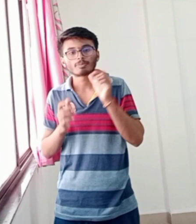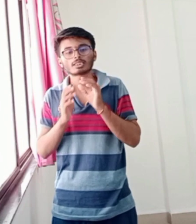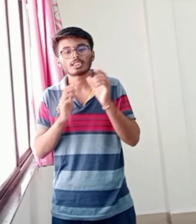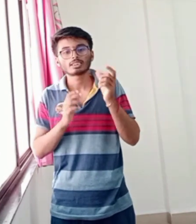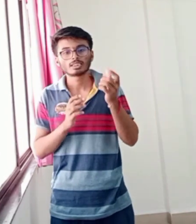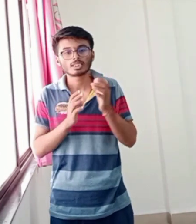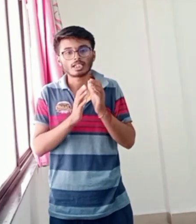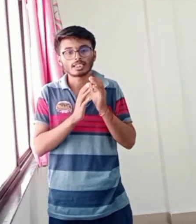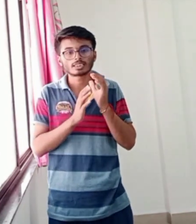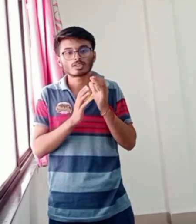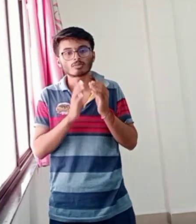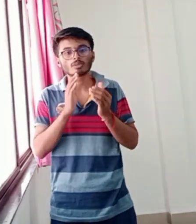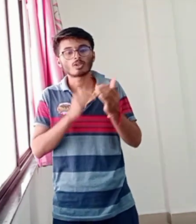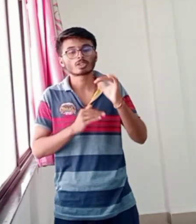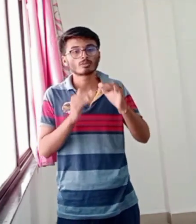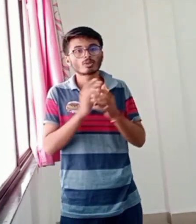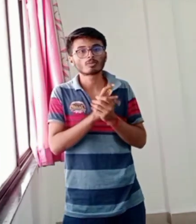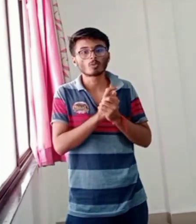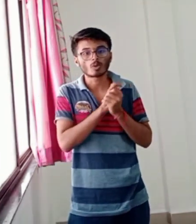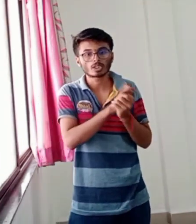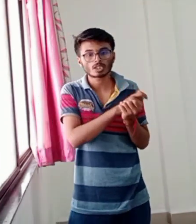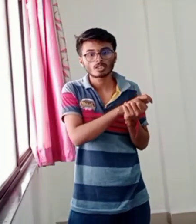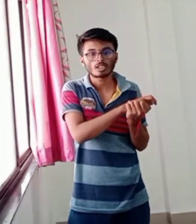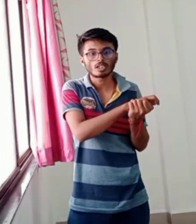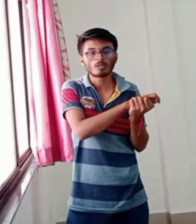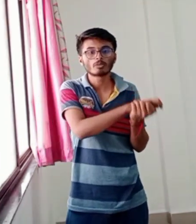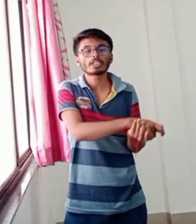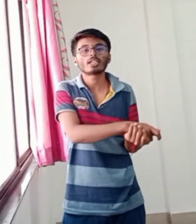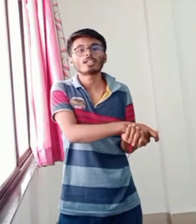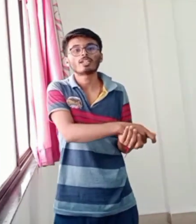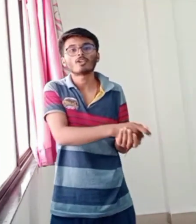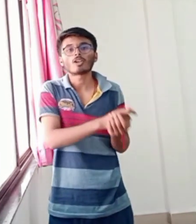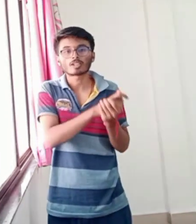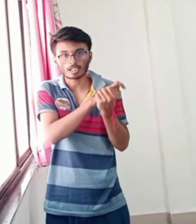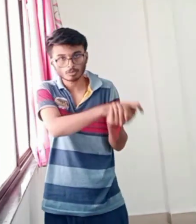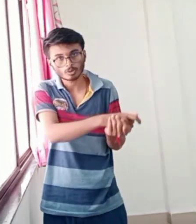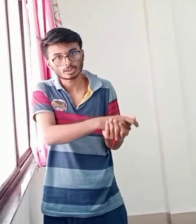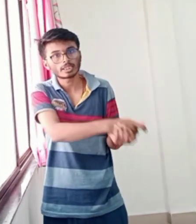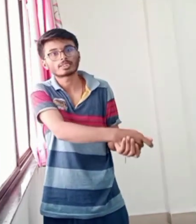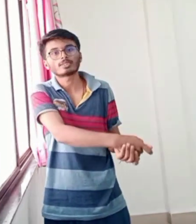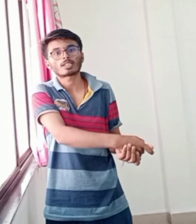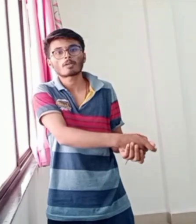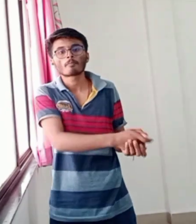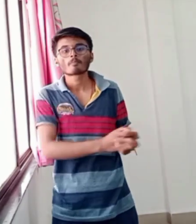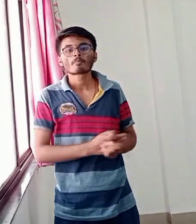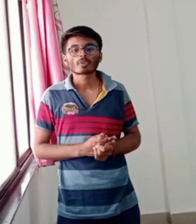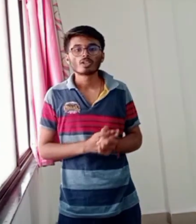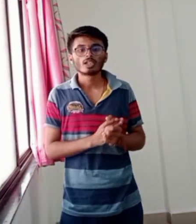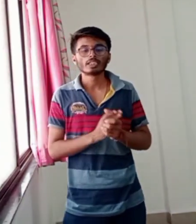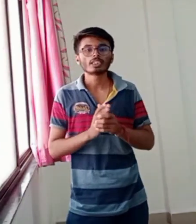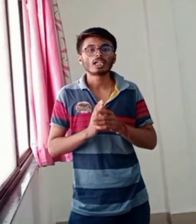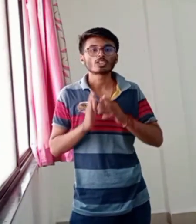specialized in the addition of or removal of the water, ammonia, carbon dioxide, etc. Then